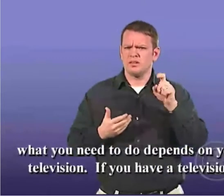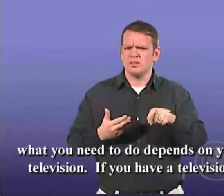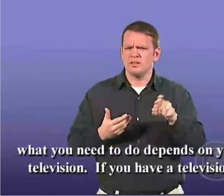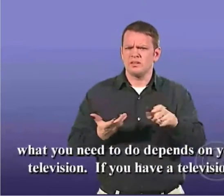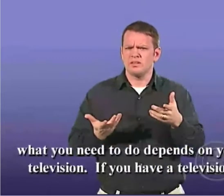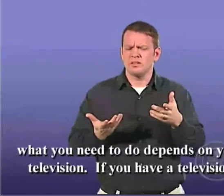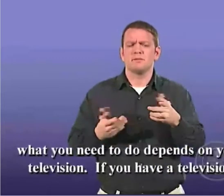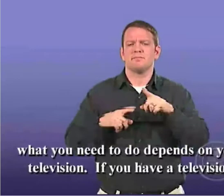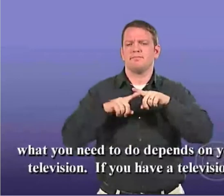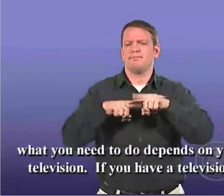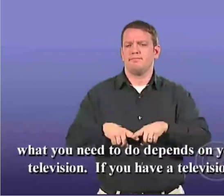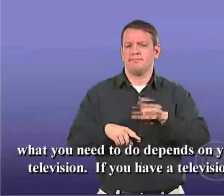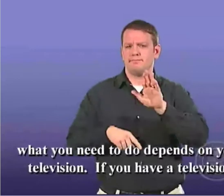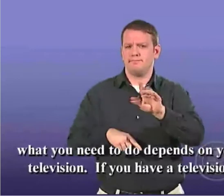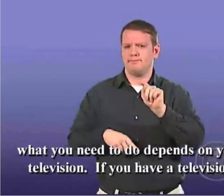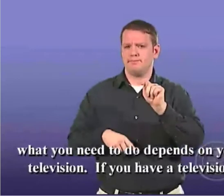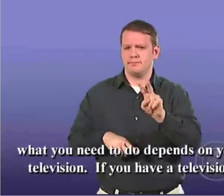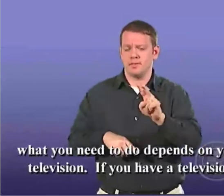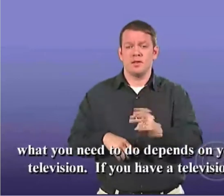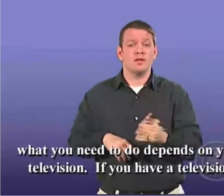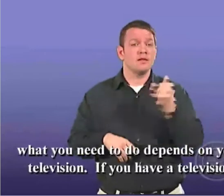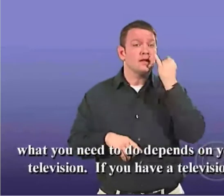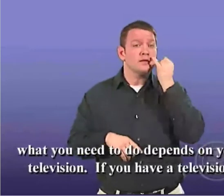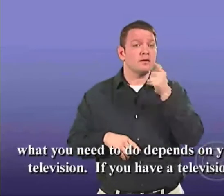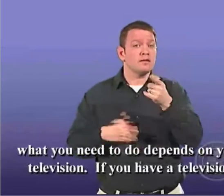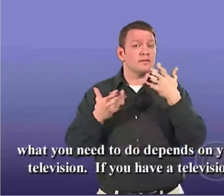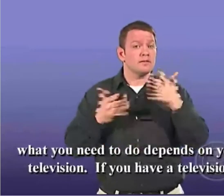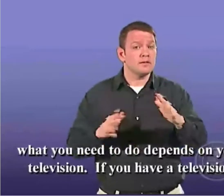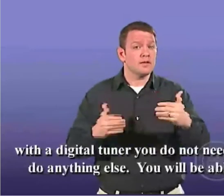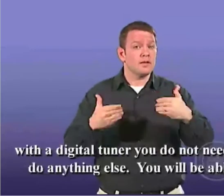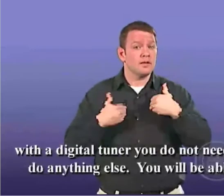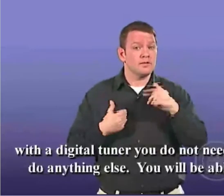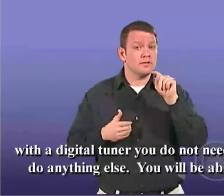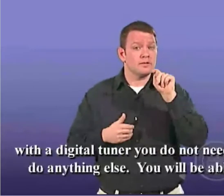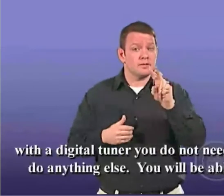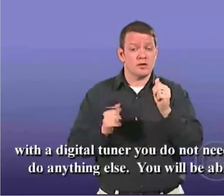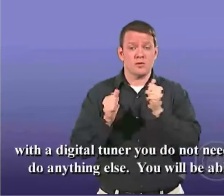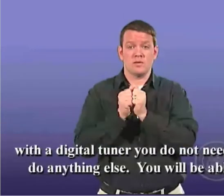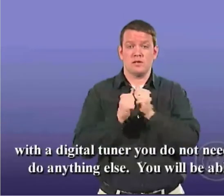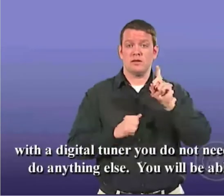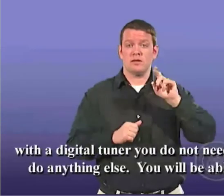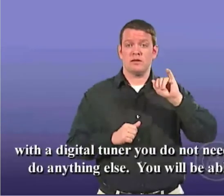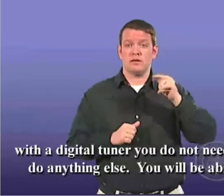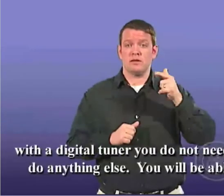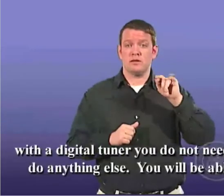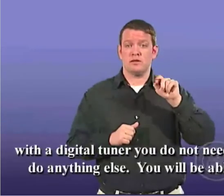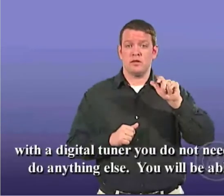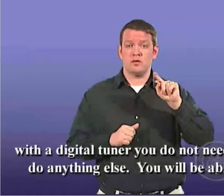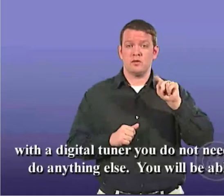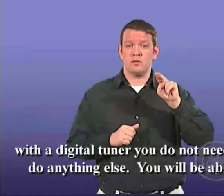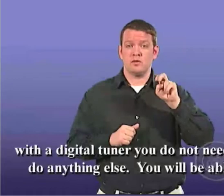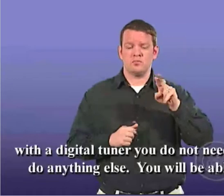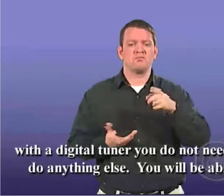on your television. If you have a television with a digital tuner, you do not need to do anything